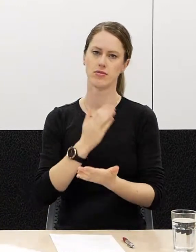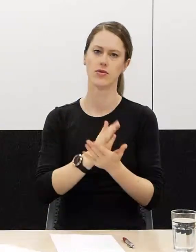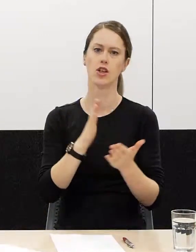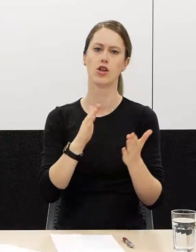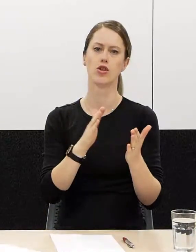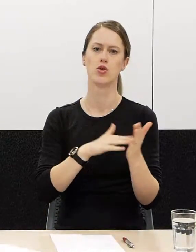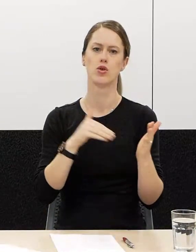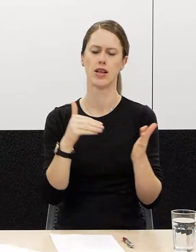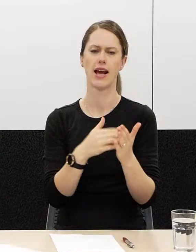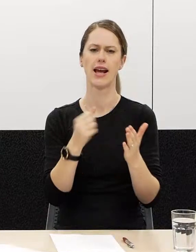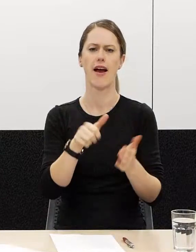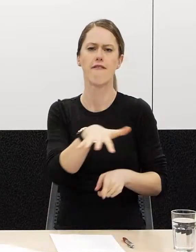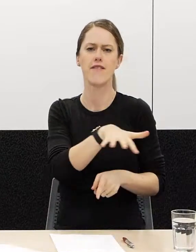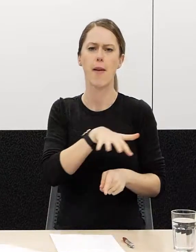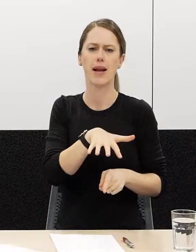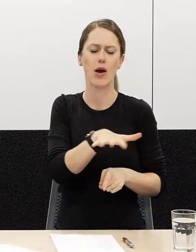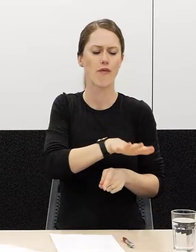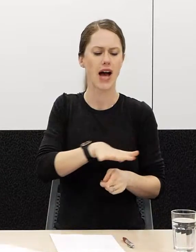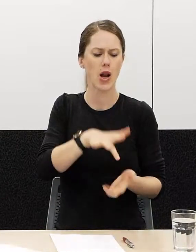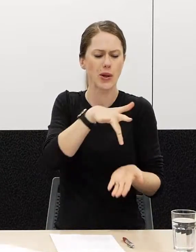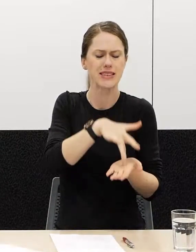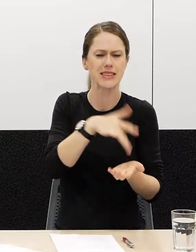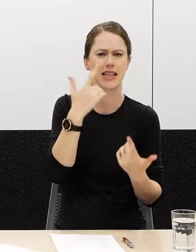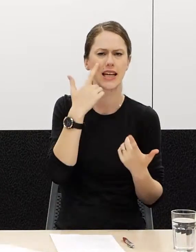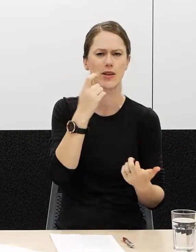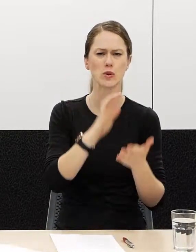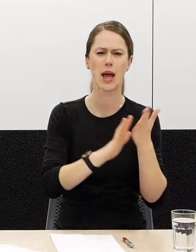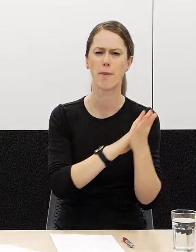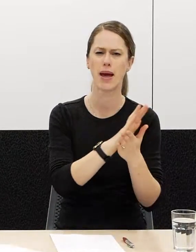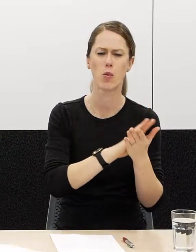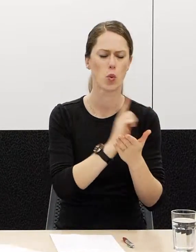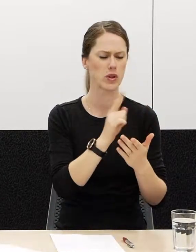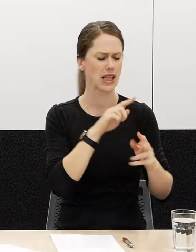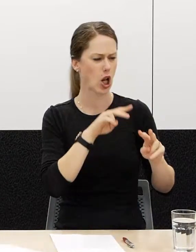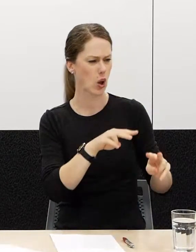family whānau-centred care. So what does that really mean and what does that